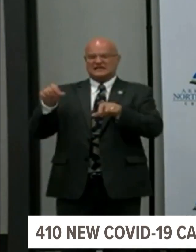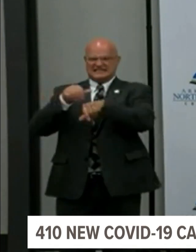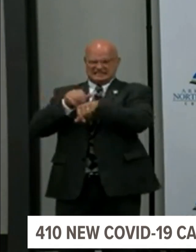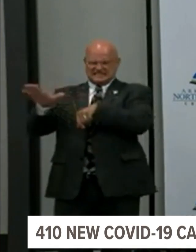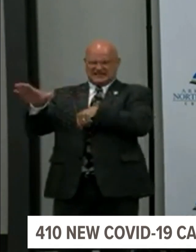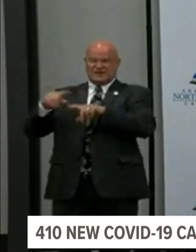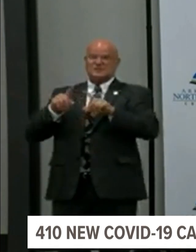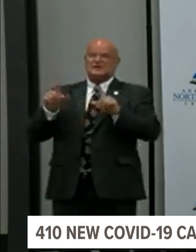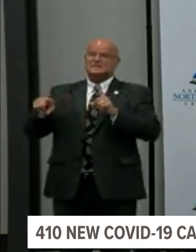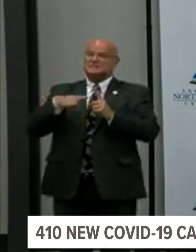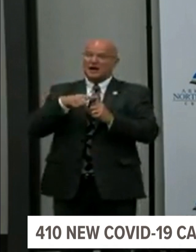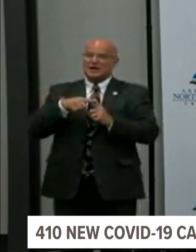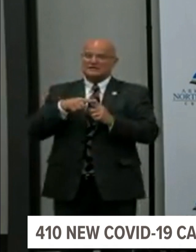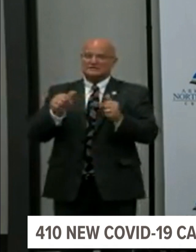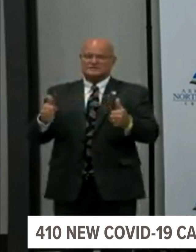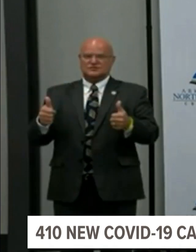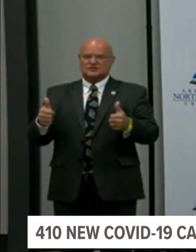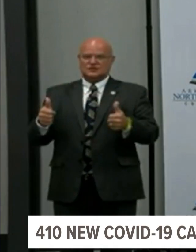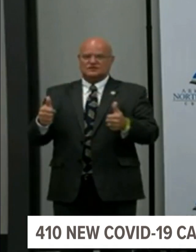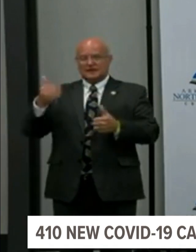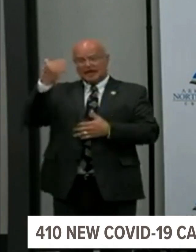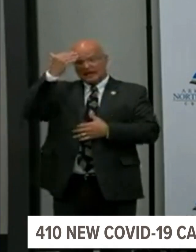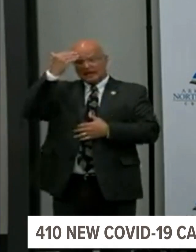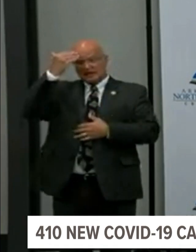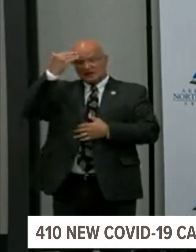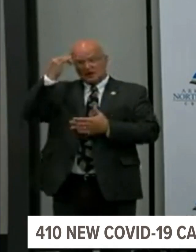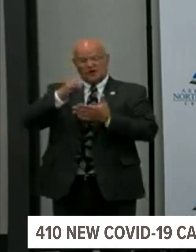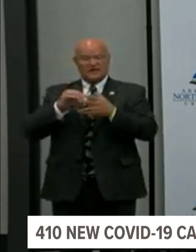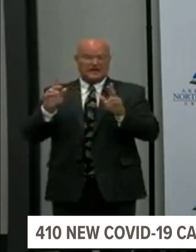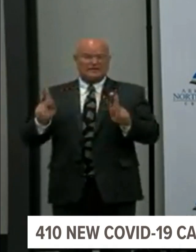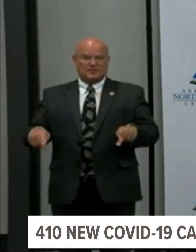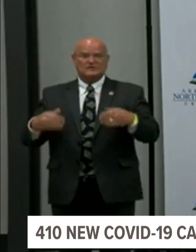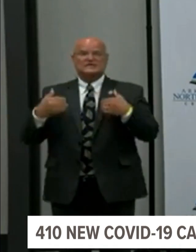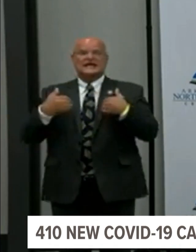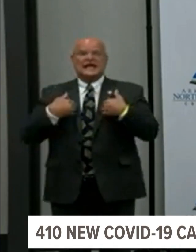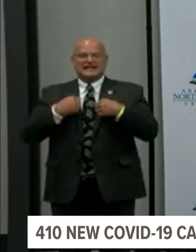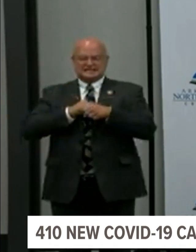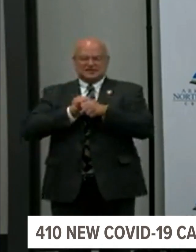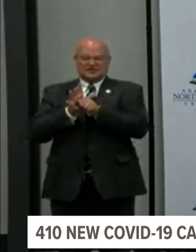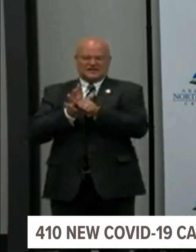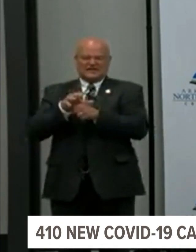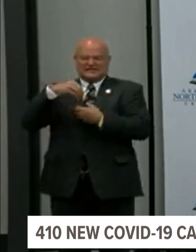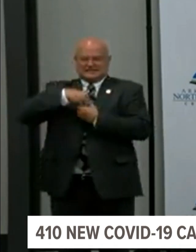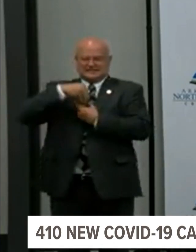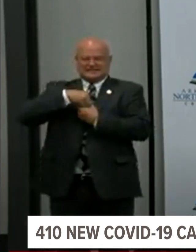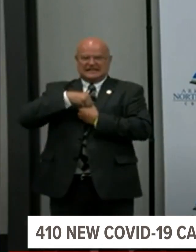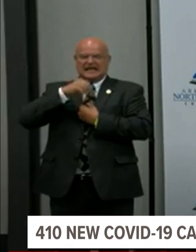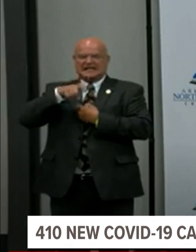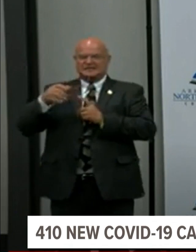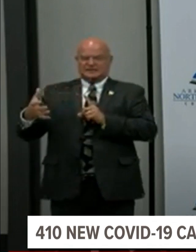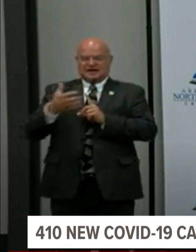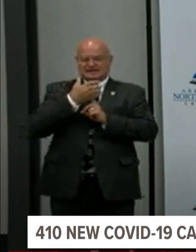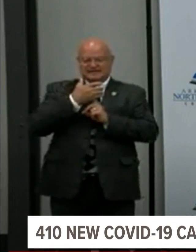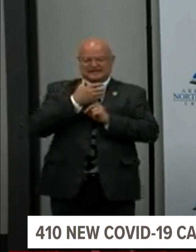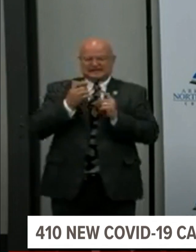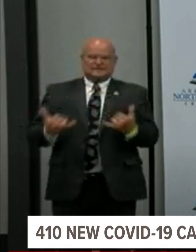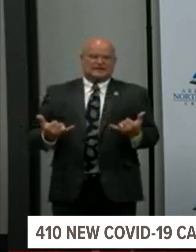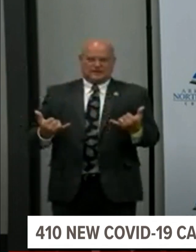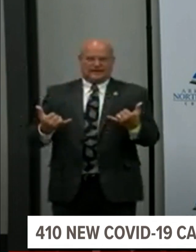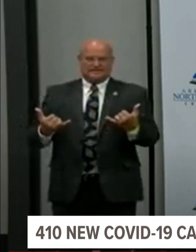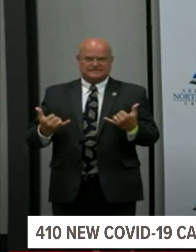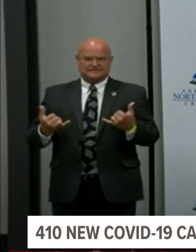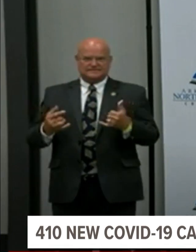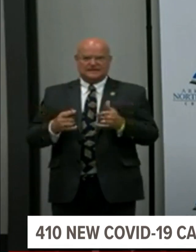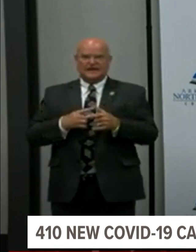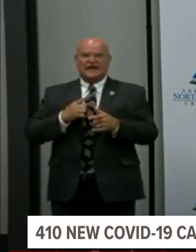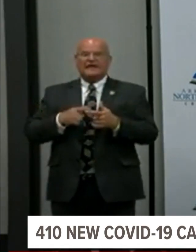But it's positive, you're good to go, and you know that person has the infection and they need to be isolated right away.